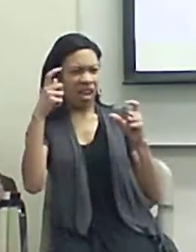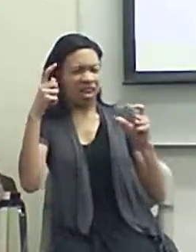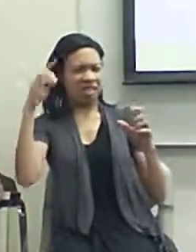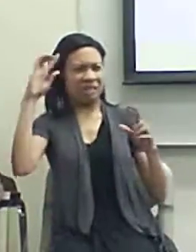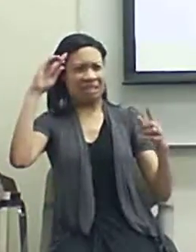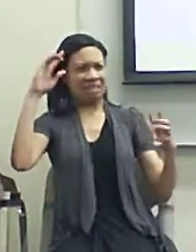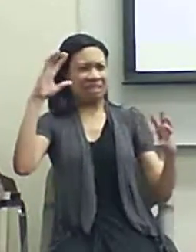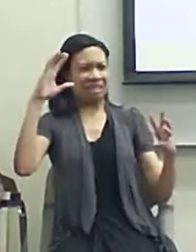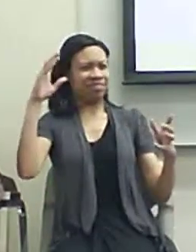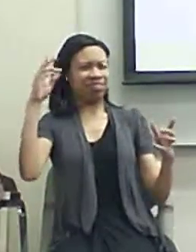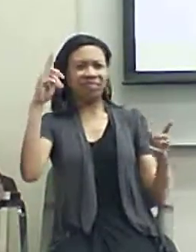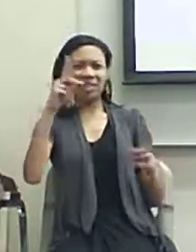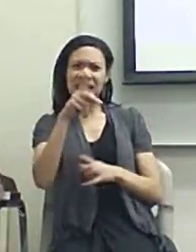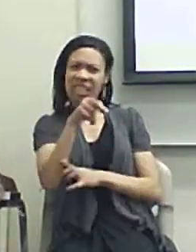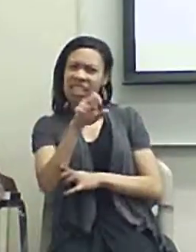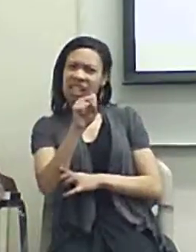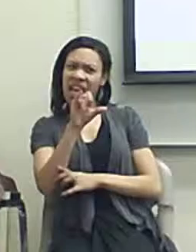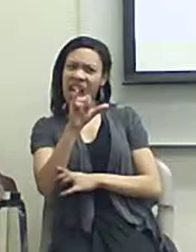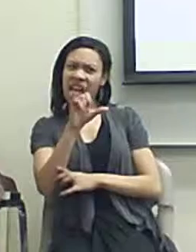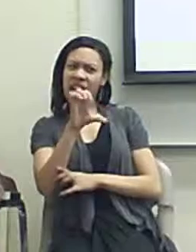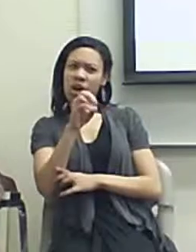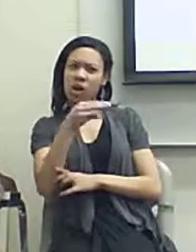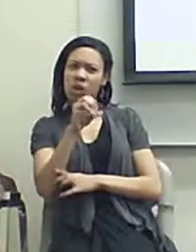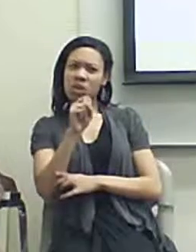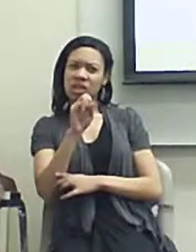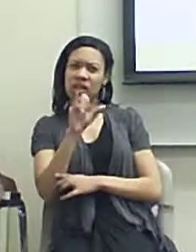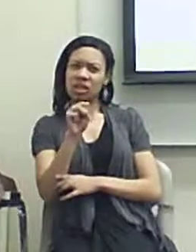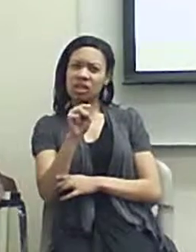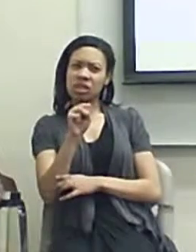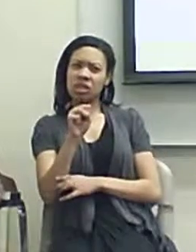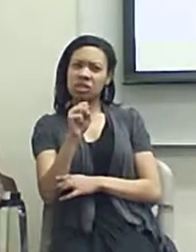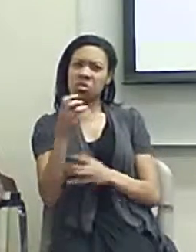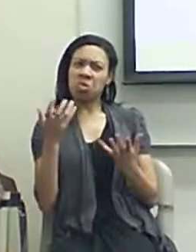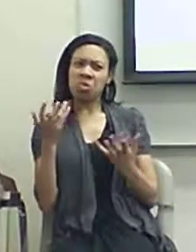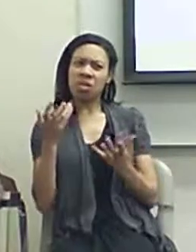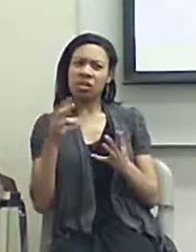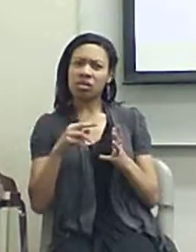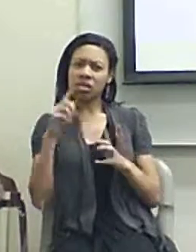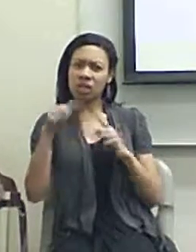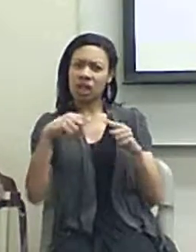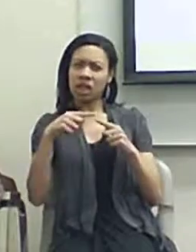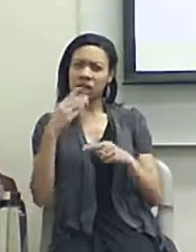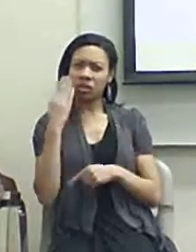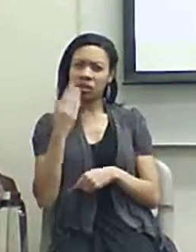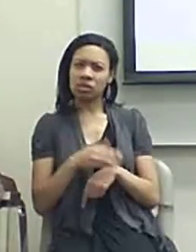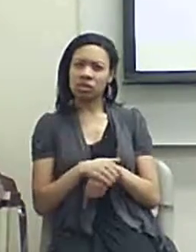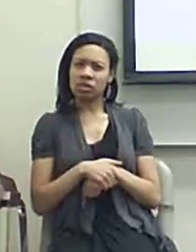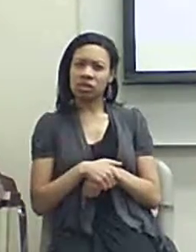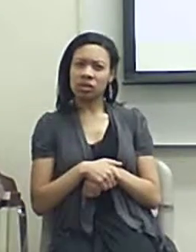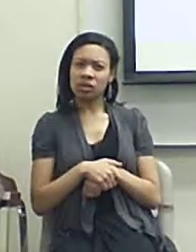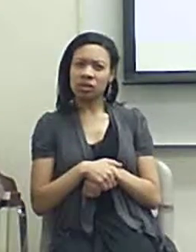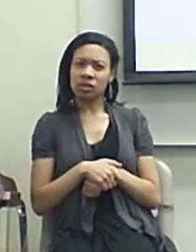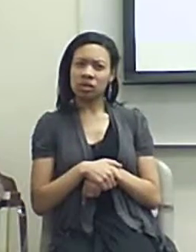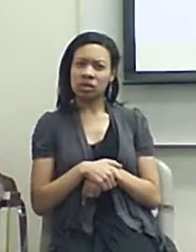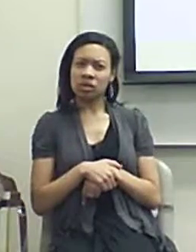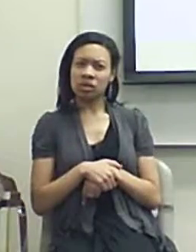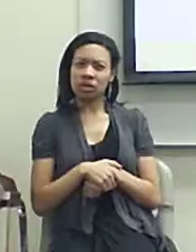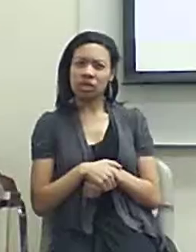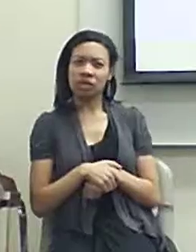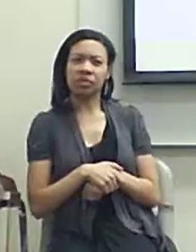it. It depends if they're rapid cycle. Rapid cycle bipolar is where it can go, like hours. It